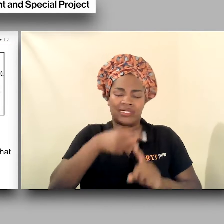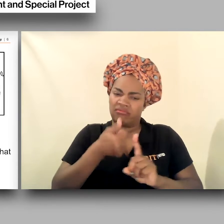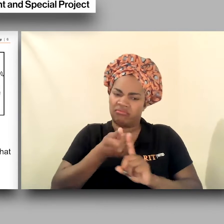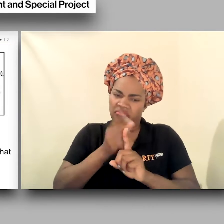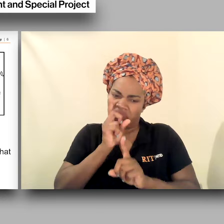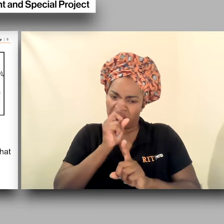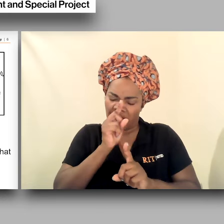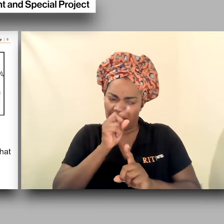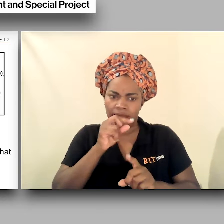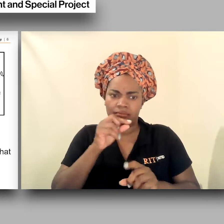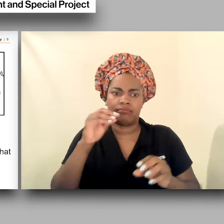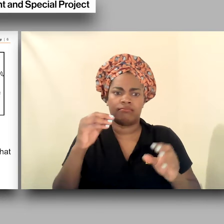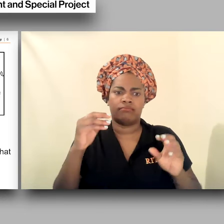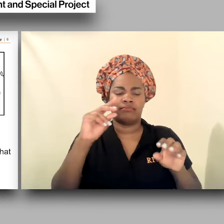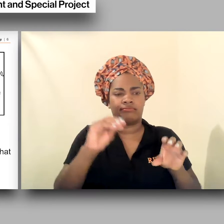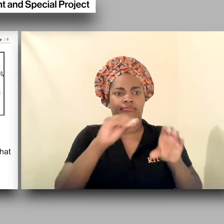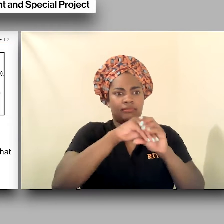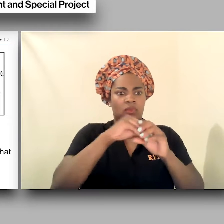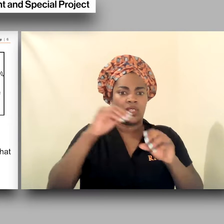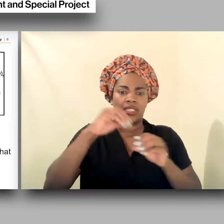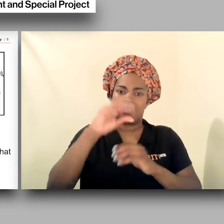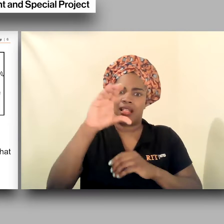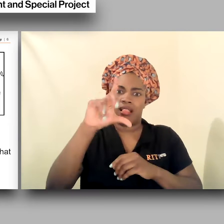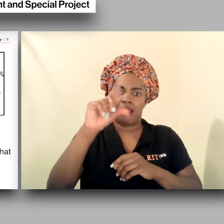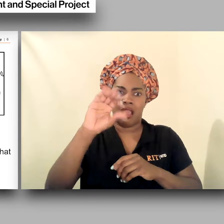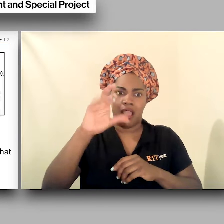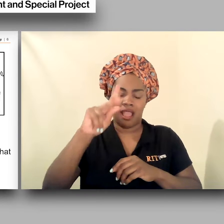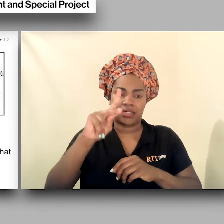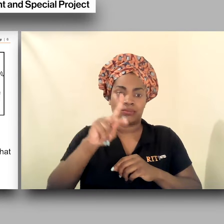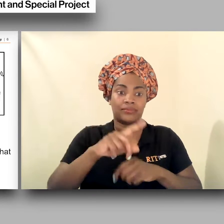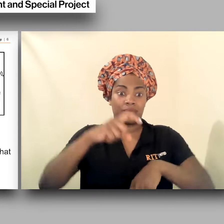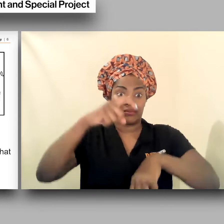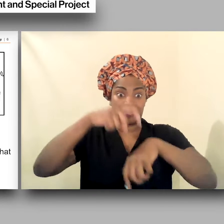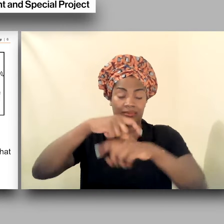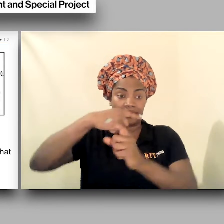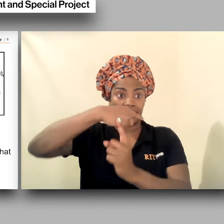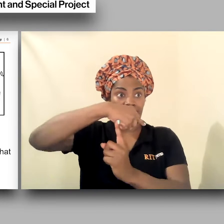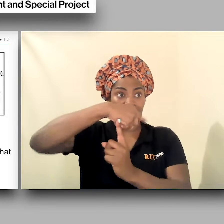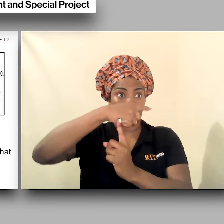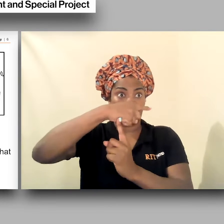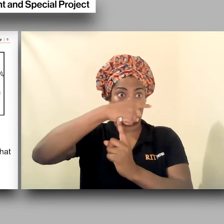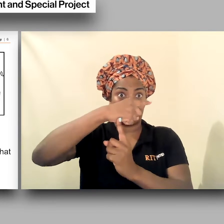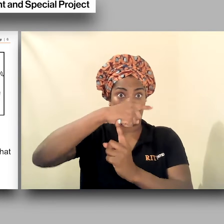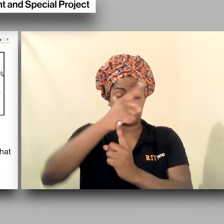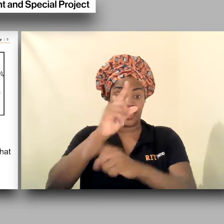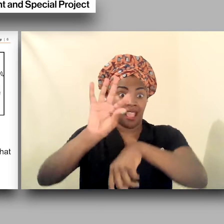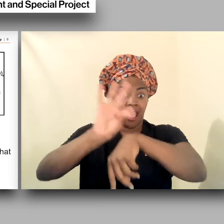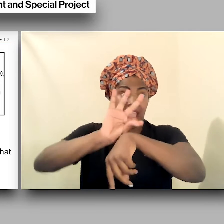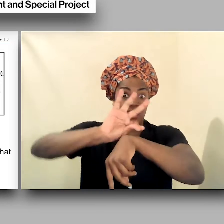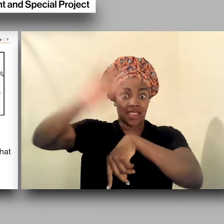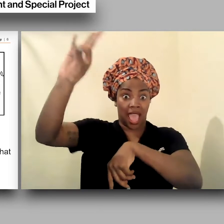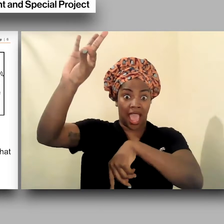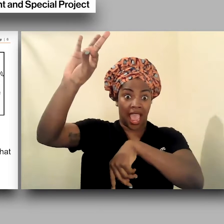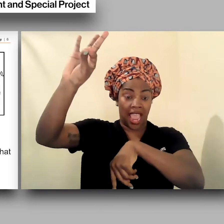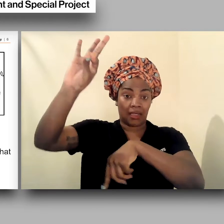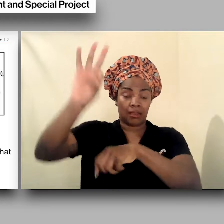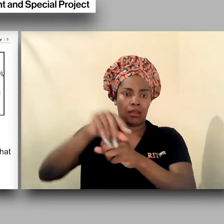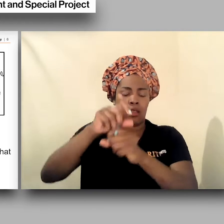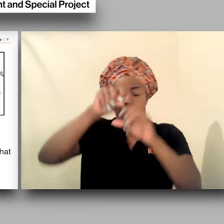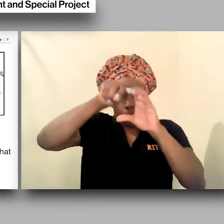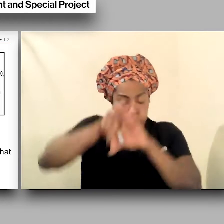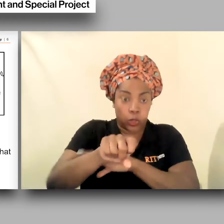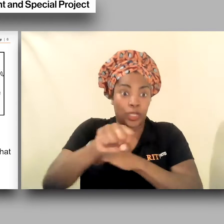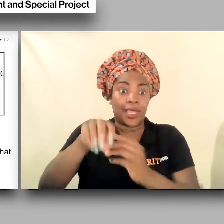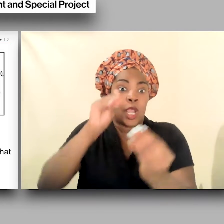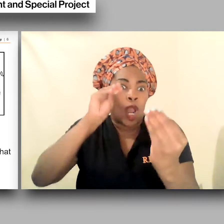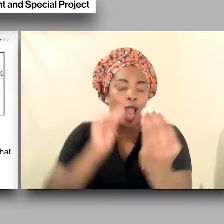and draw a female bird, and then it had a clock that ticked, and when it arrived at 9, the lovebirds came